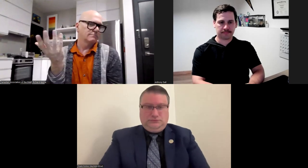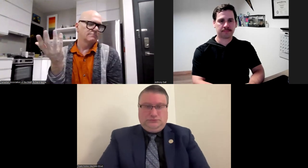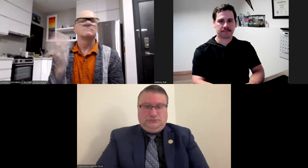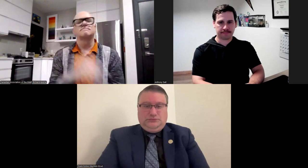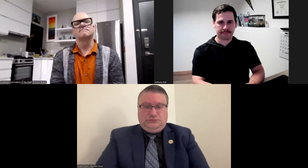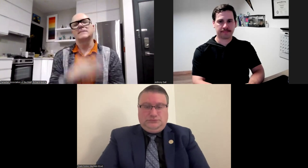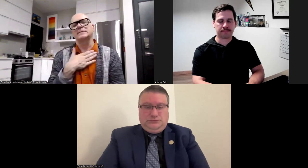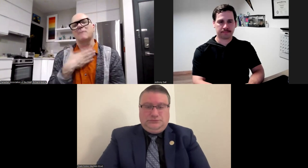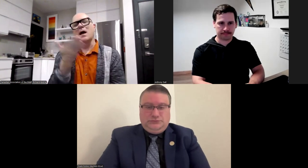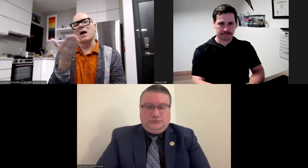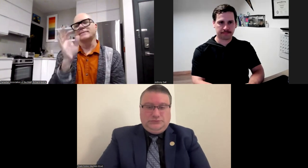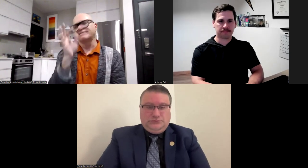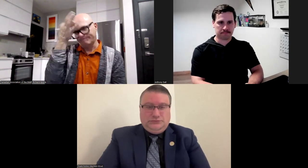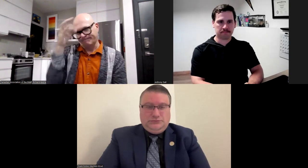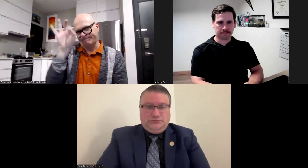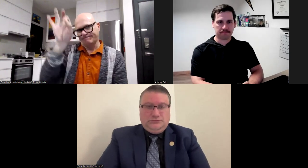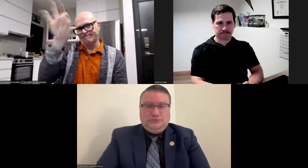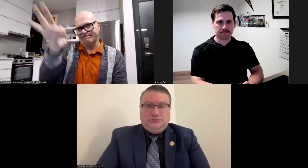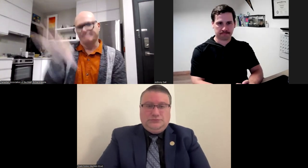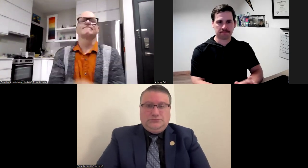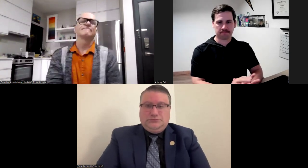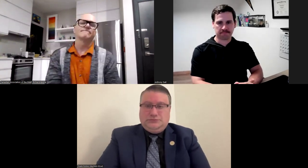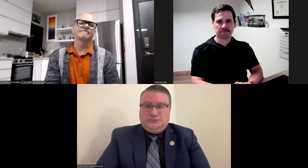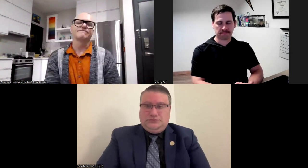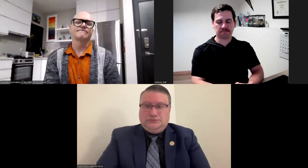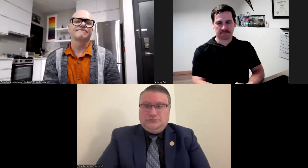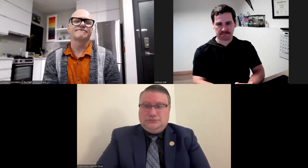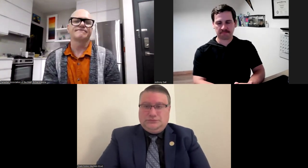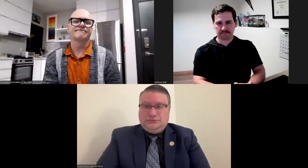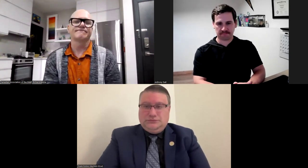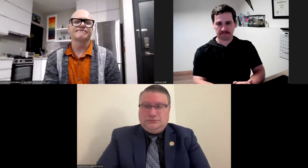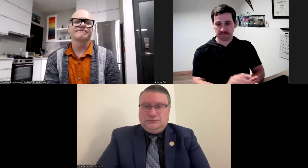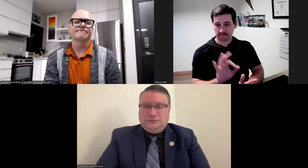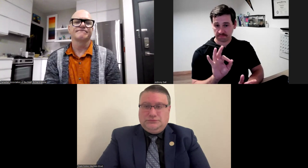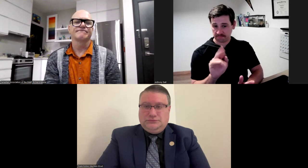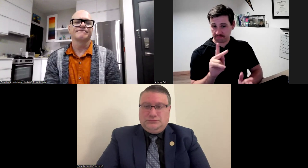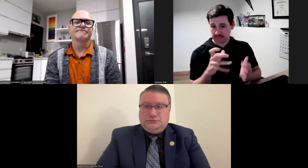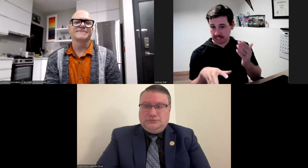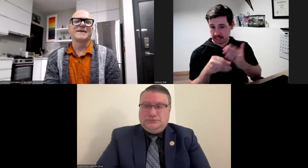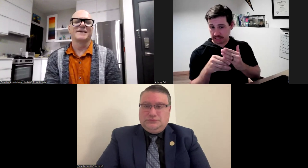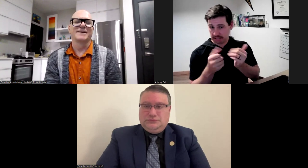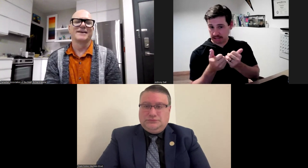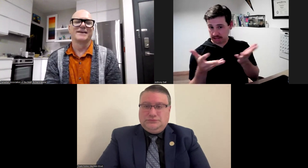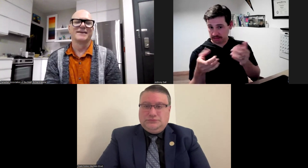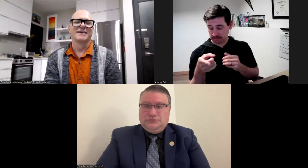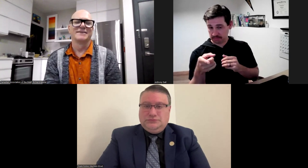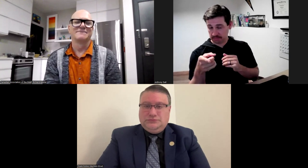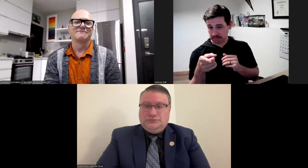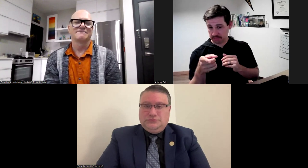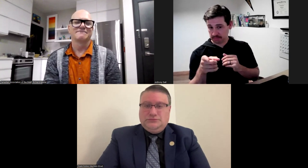ask those questions and become a thorn in the school board's side, I mean, that's my 2 cents, but that's where change is going to start happening. And